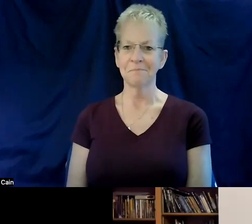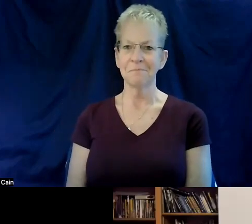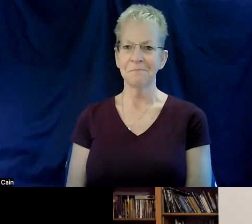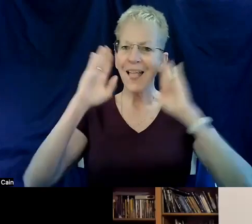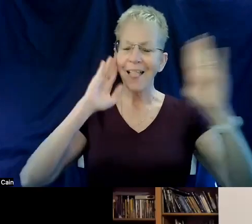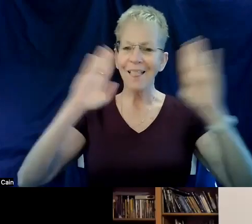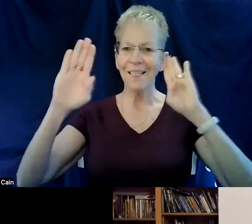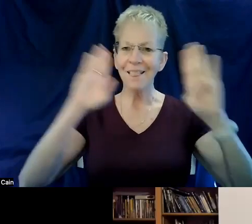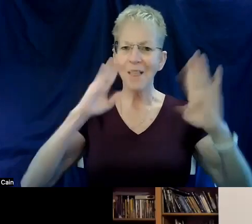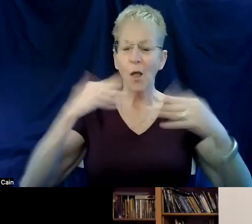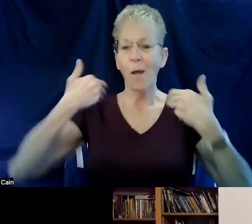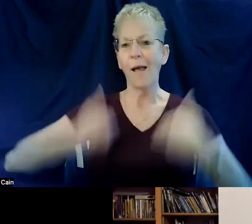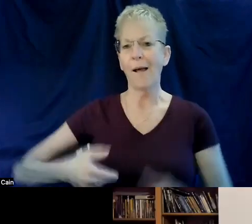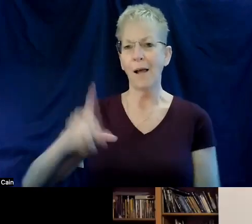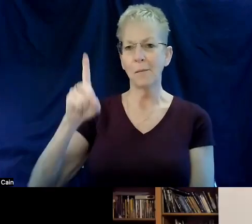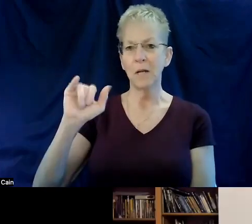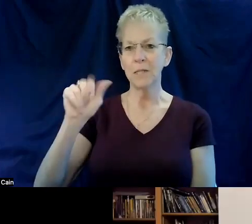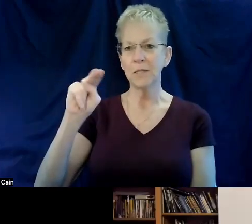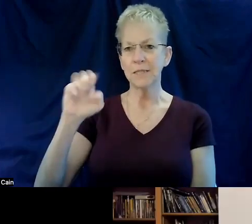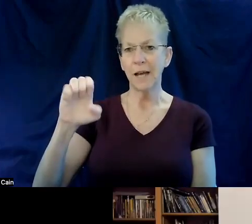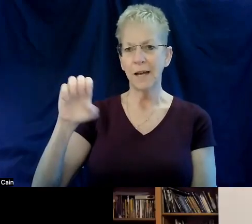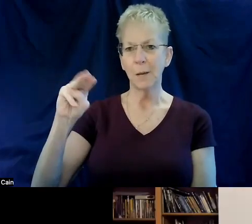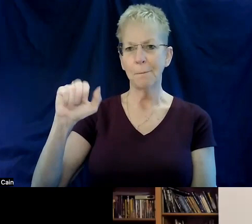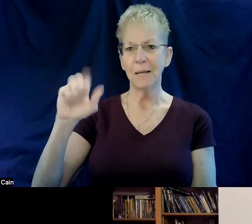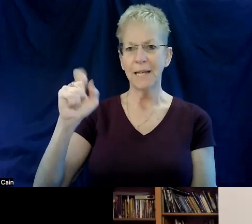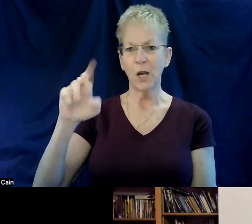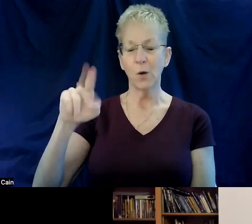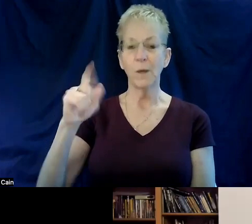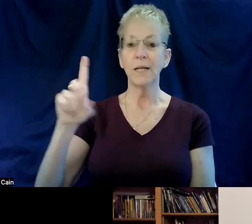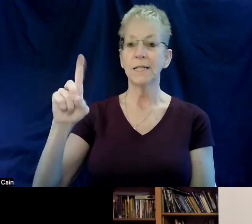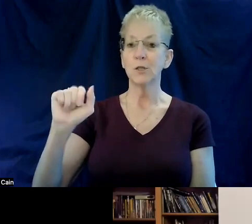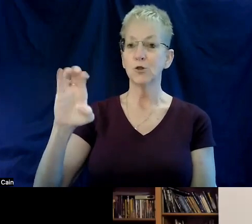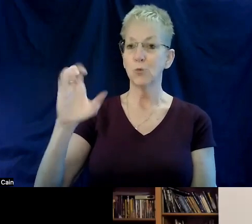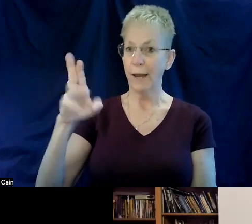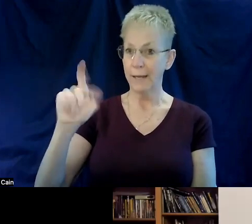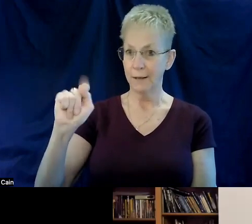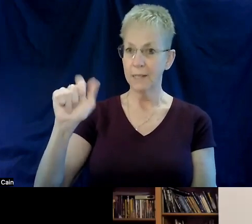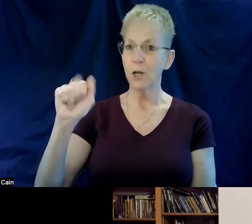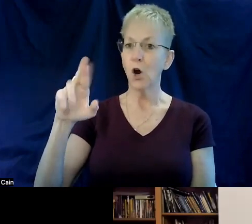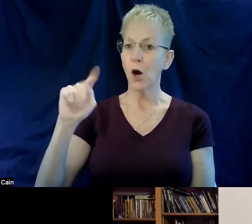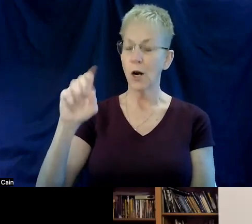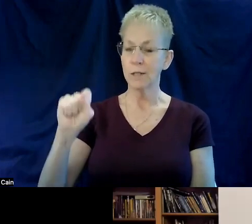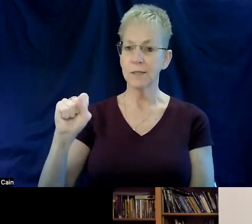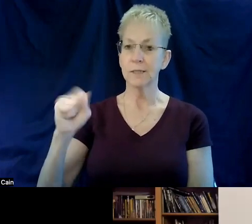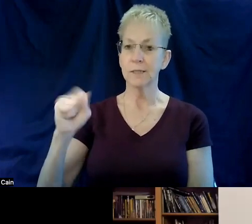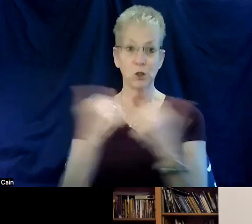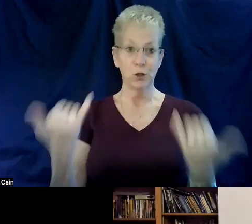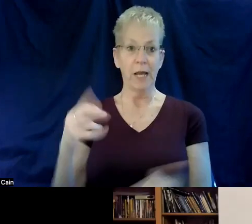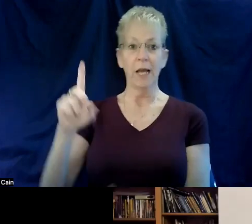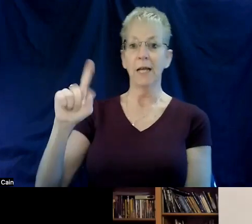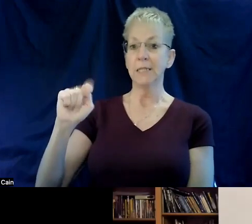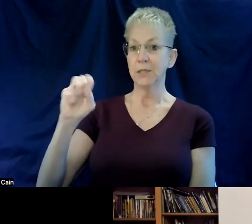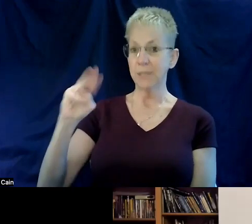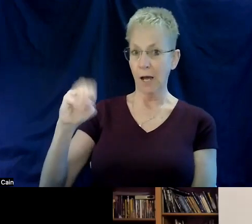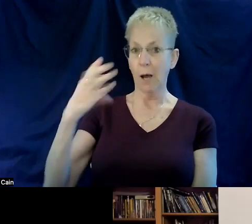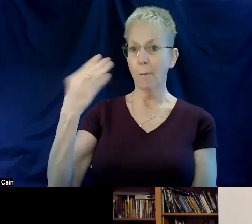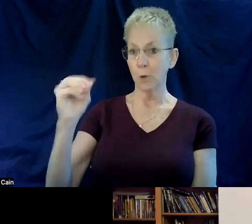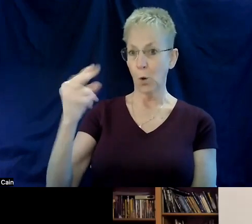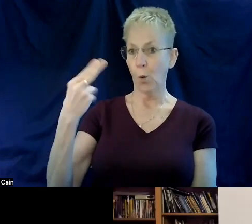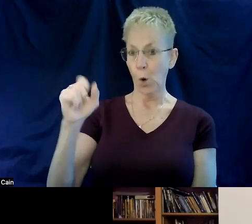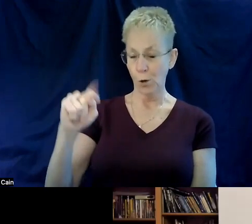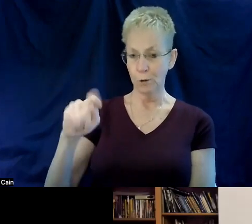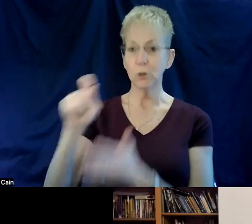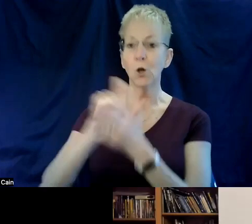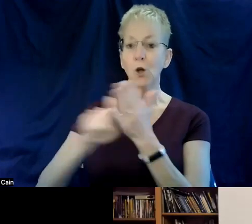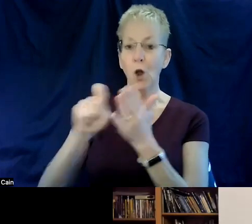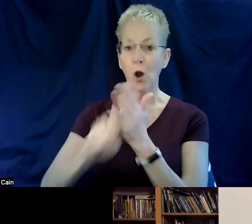Hi, I'm Diane McGarry with Drake at Arts. With me today are co-host Tom McGarry, author Jim Benn,